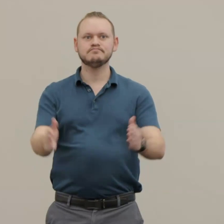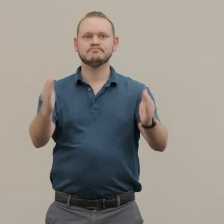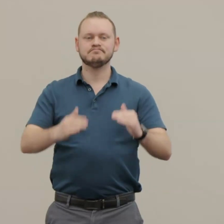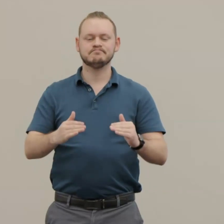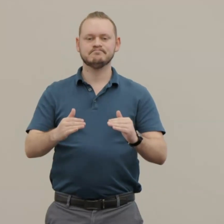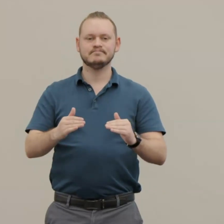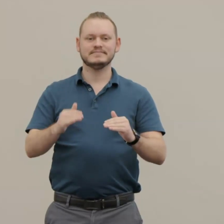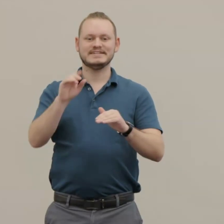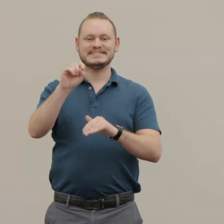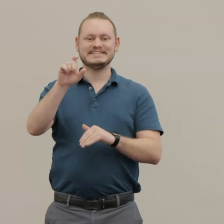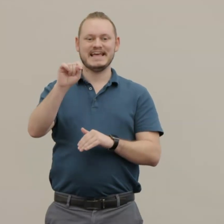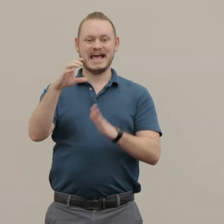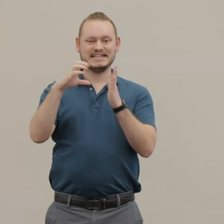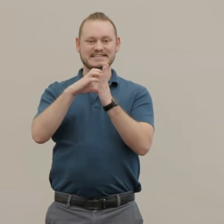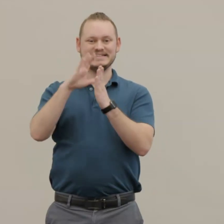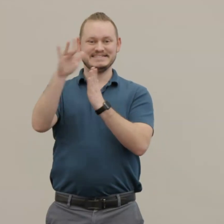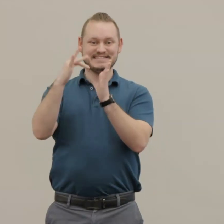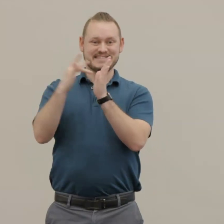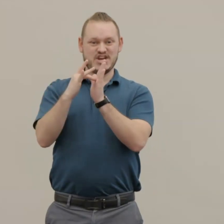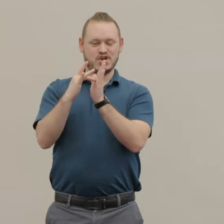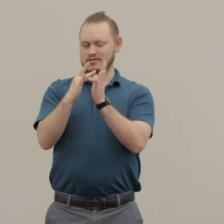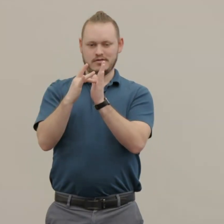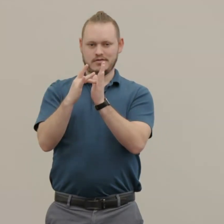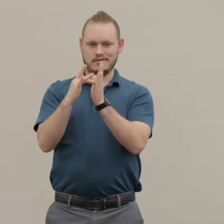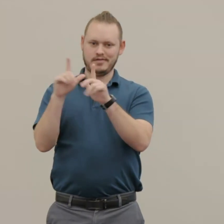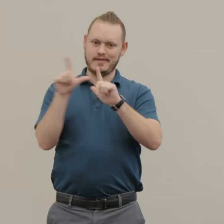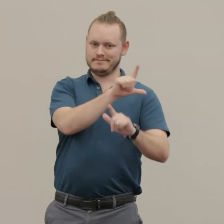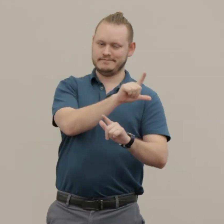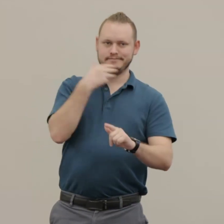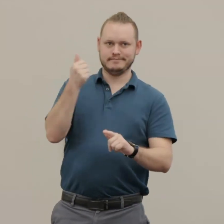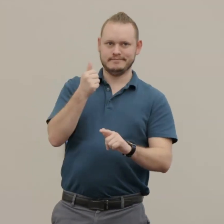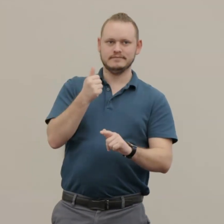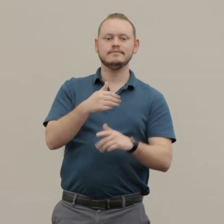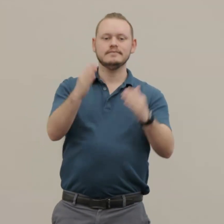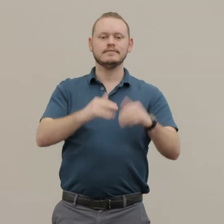Don't center your text and use mixed case, which is funny because